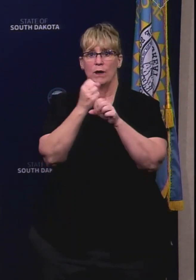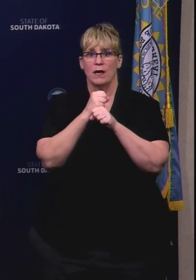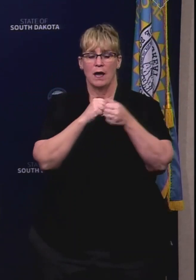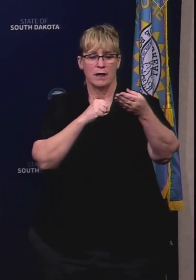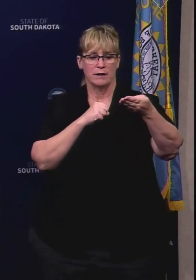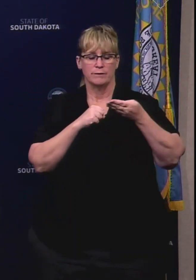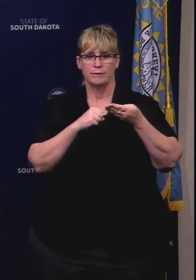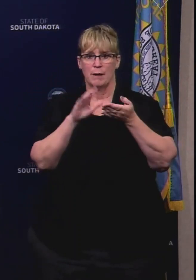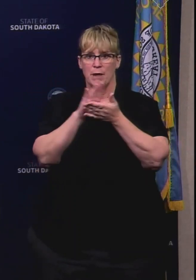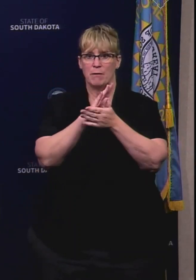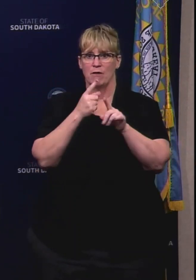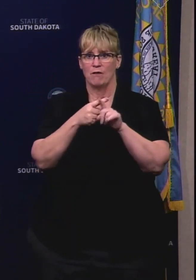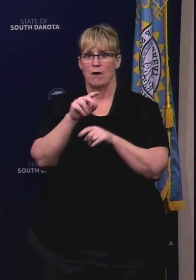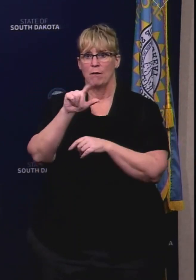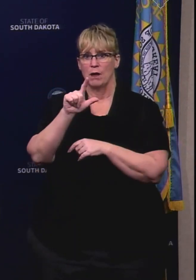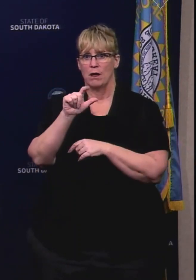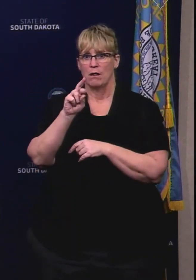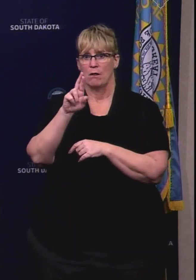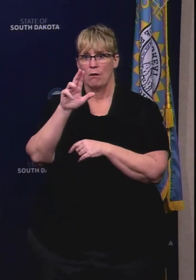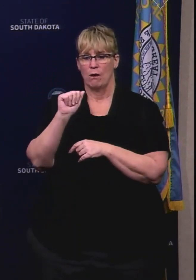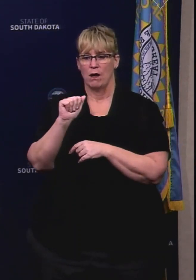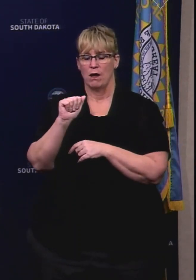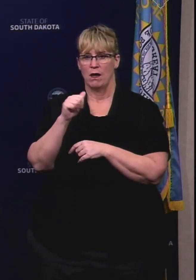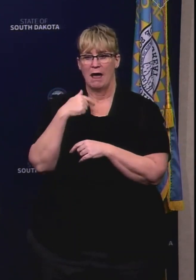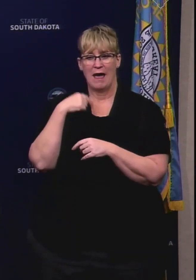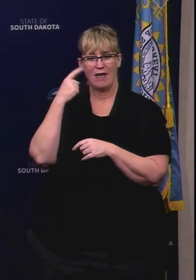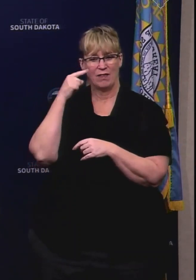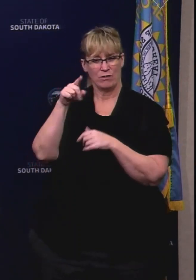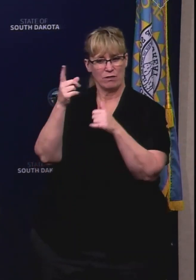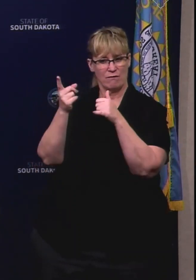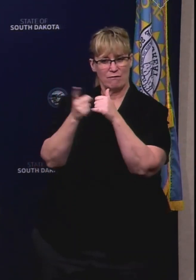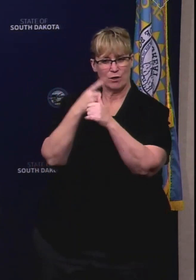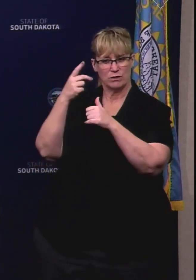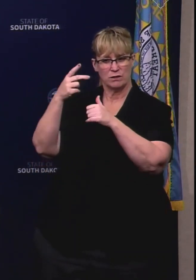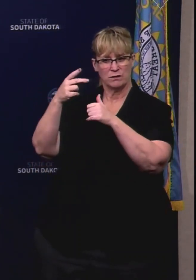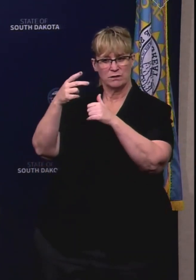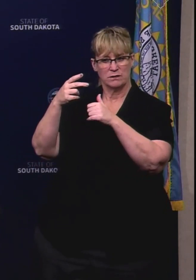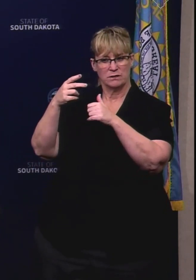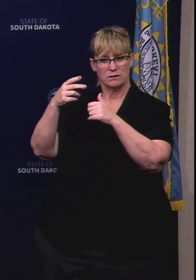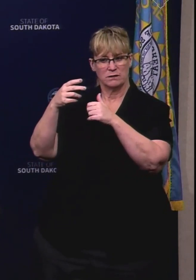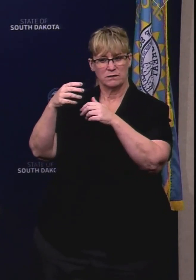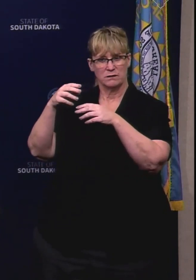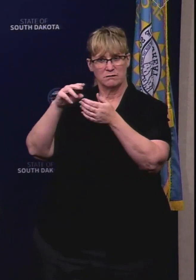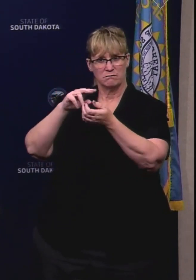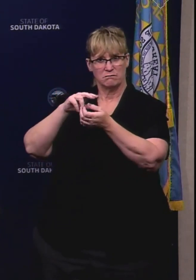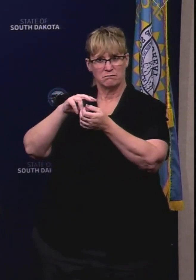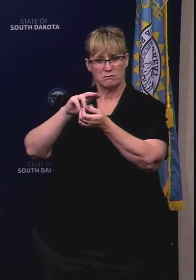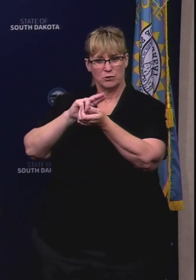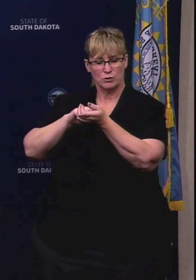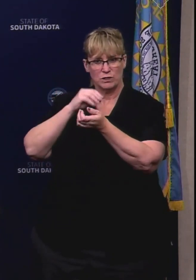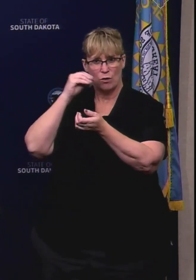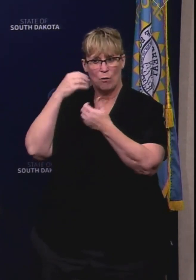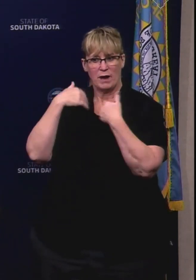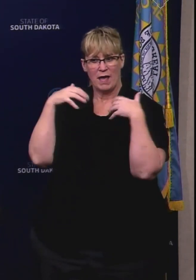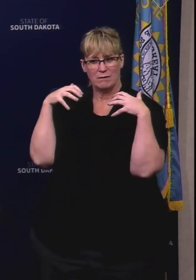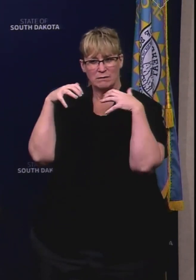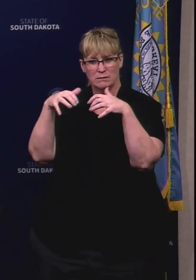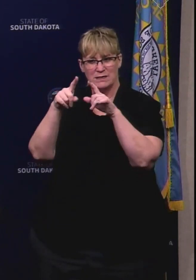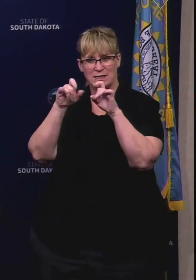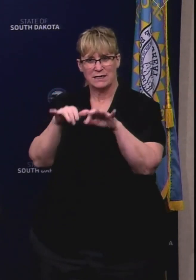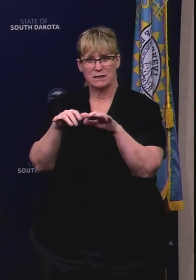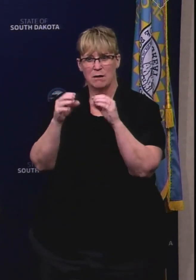at Jenkins in Watertown. And I think they're the first facility to complete their mass testing already. They tested